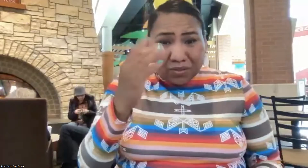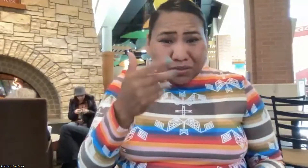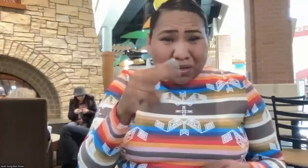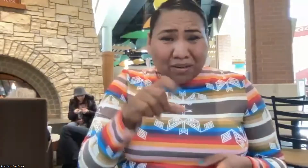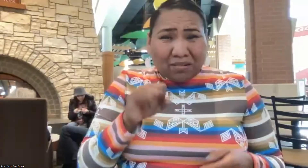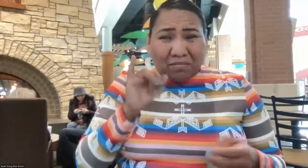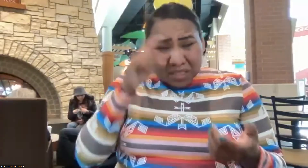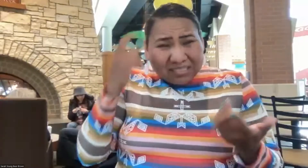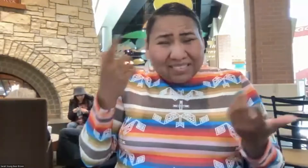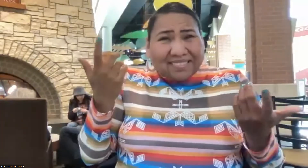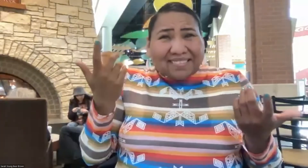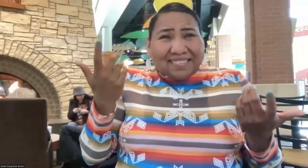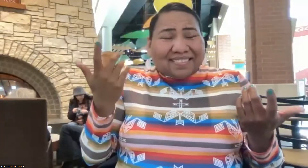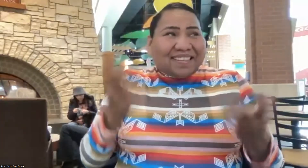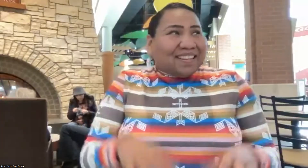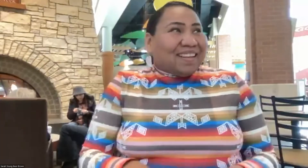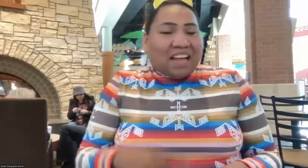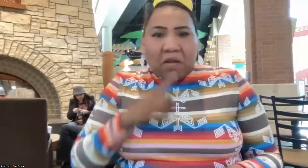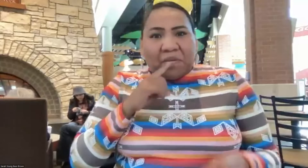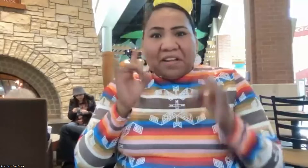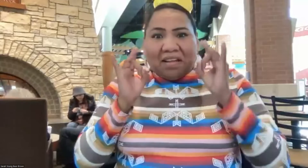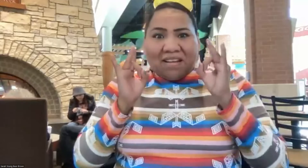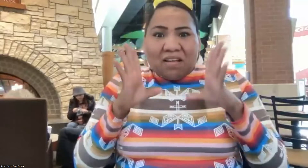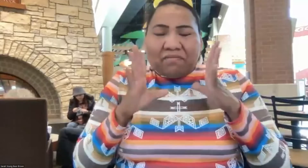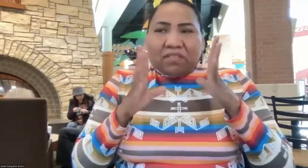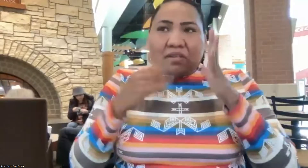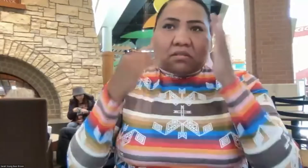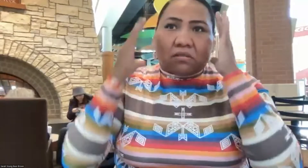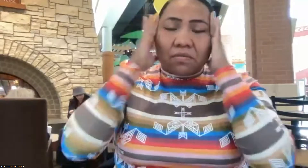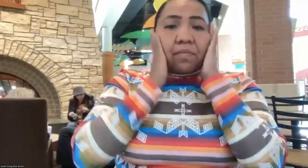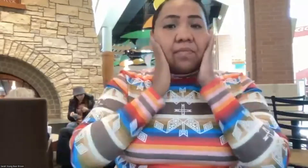for negligence. And all because I walked through a door. It was awful.